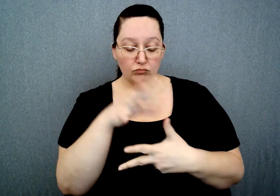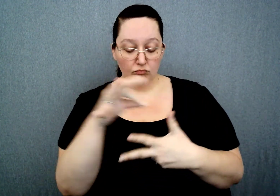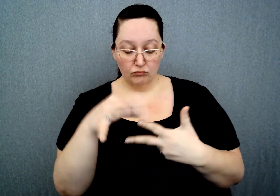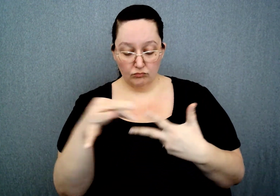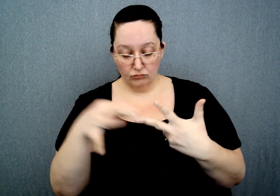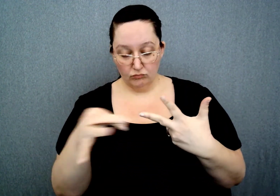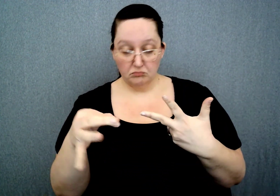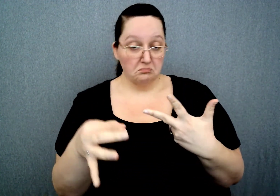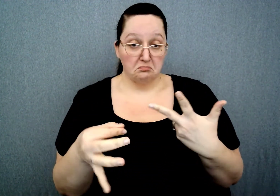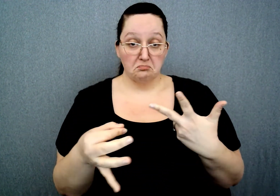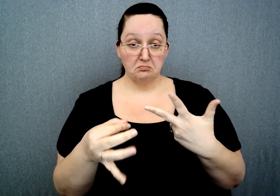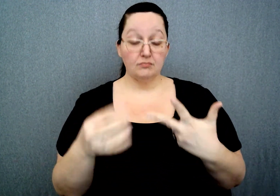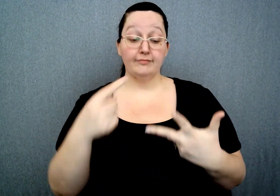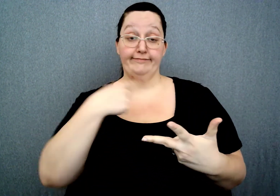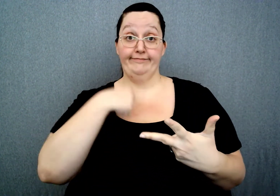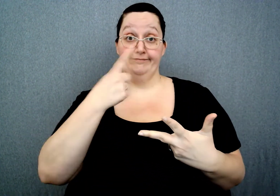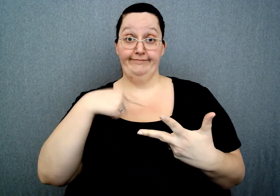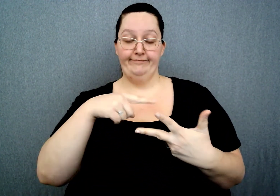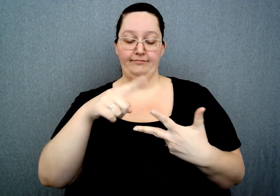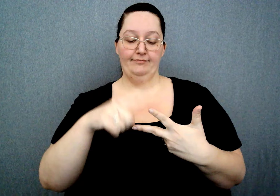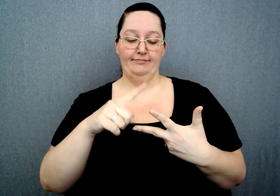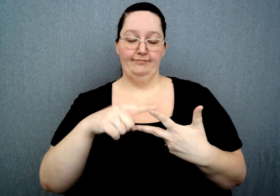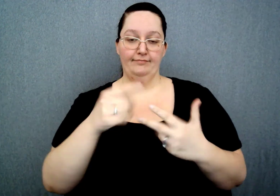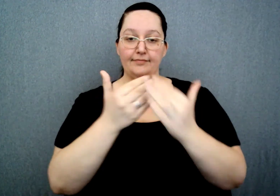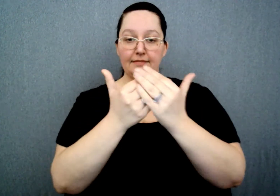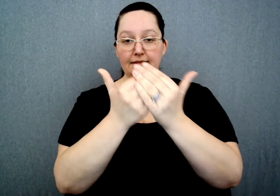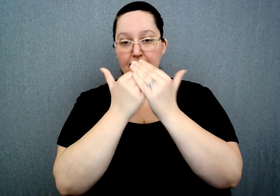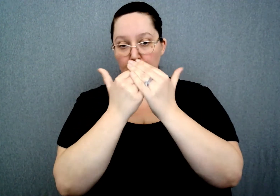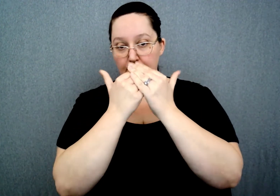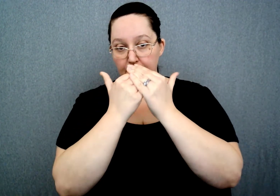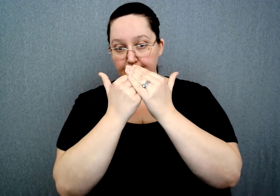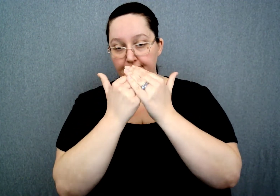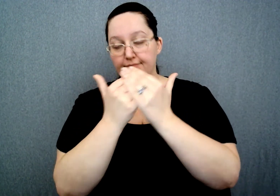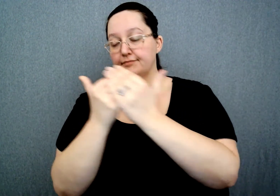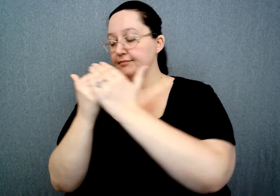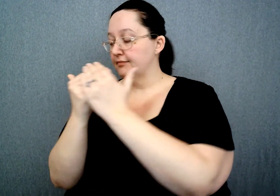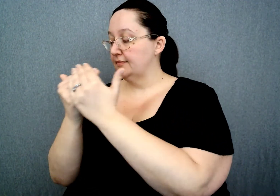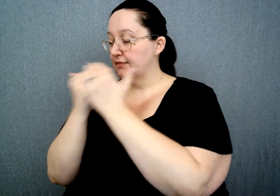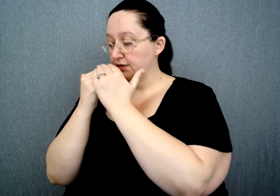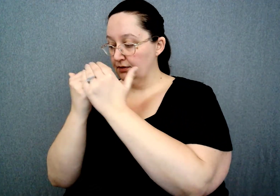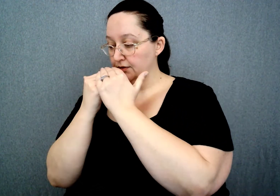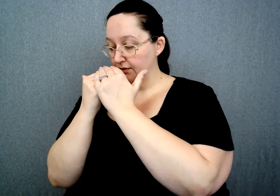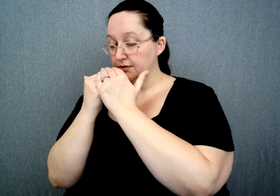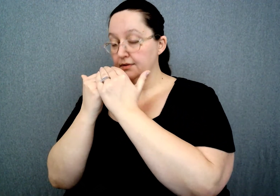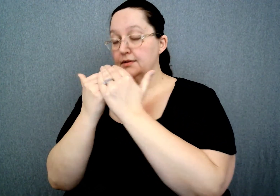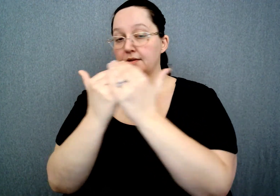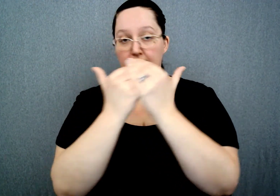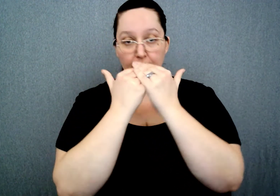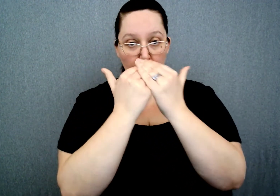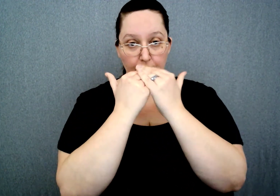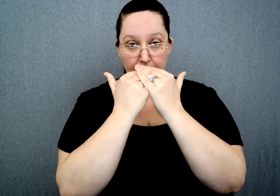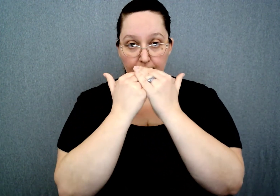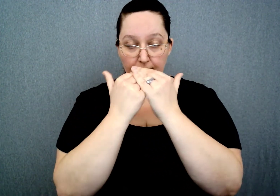You can pick which one you like. I prefer the second option, the 2 bent open Bs,